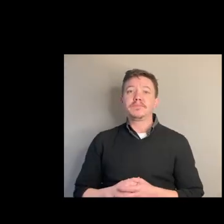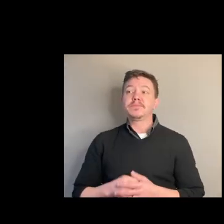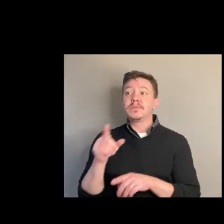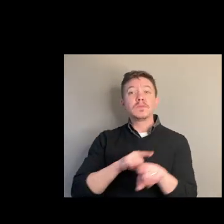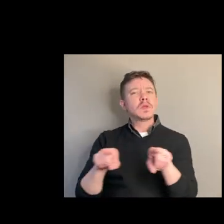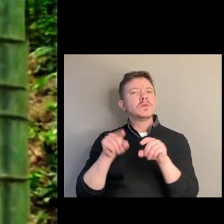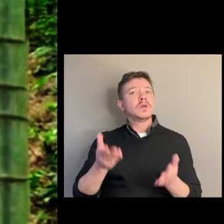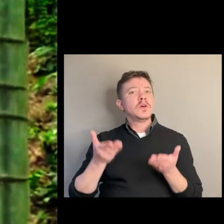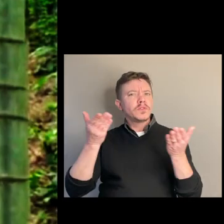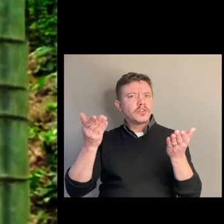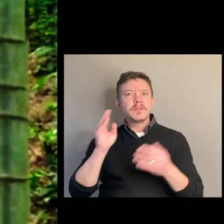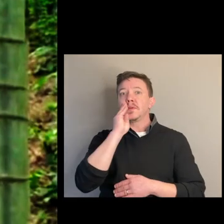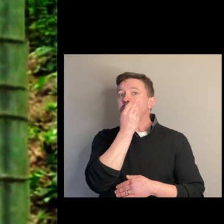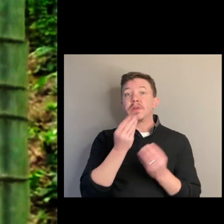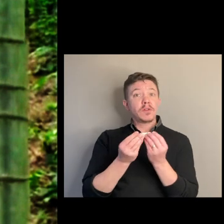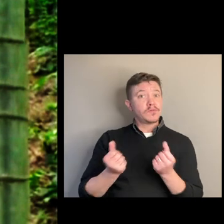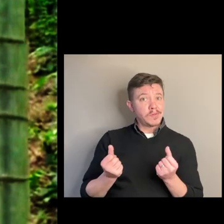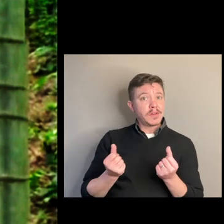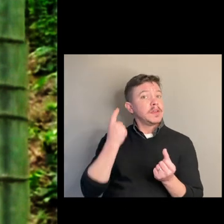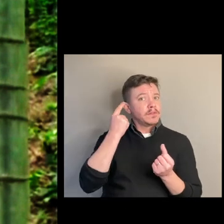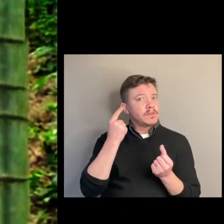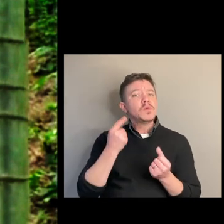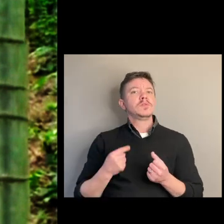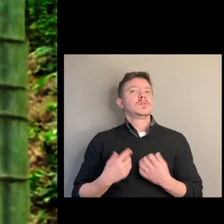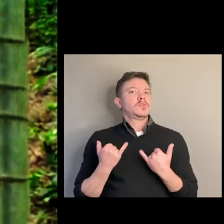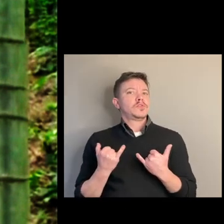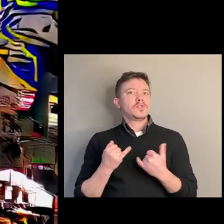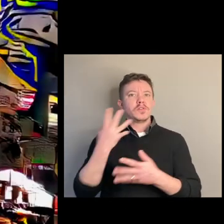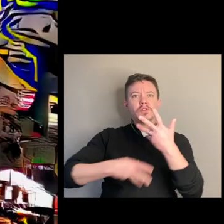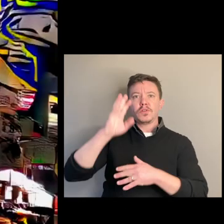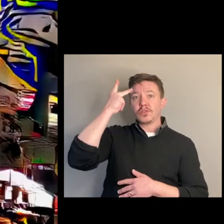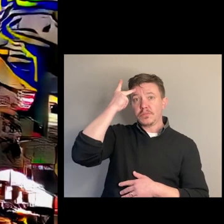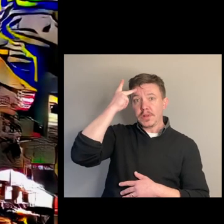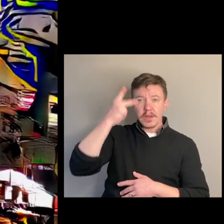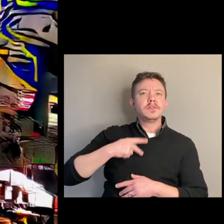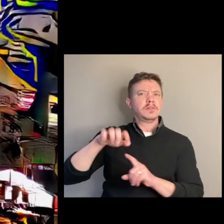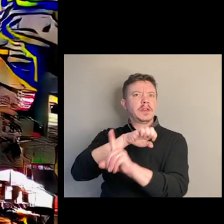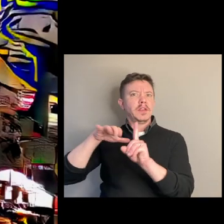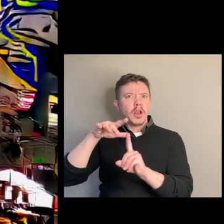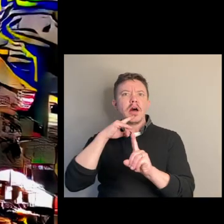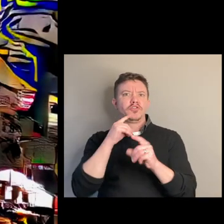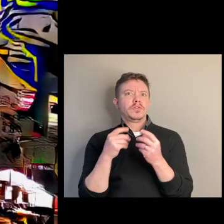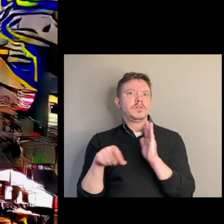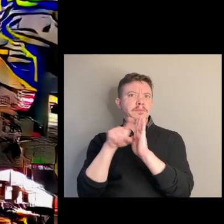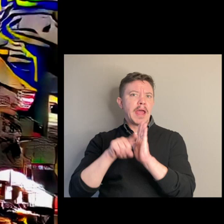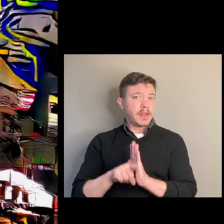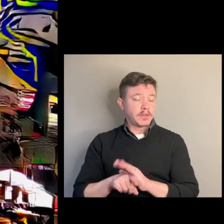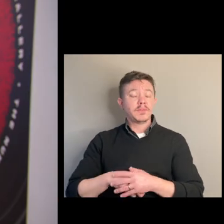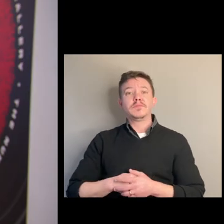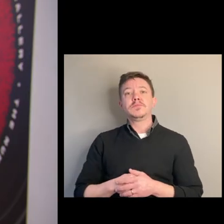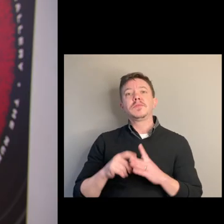landscape. They also suggest botanical remedies for current social, political, and ecological